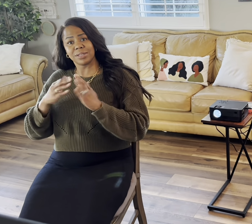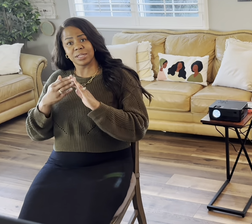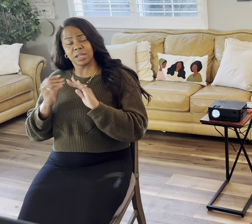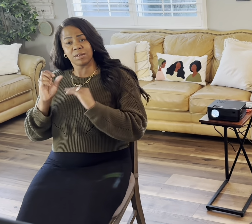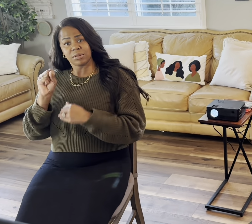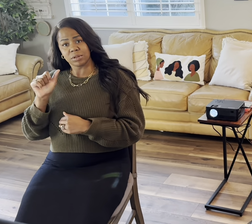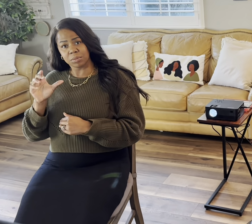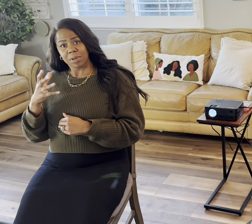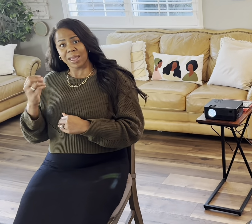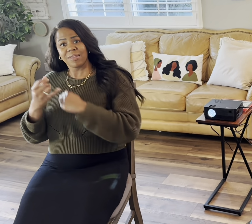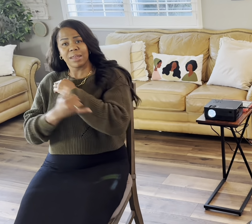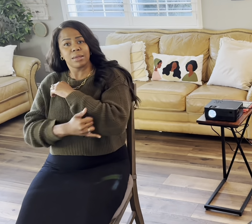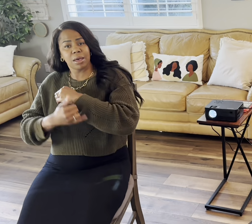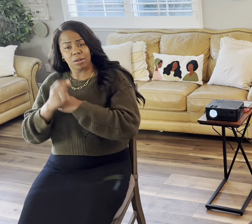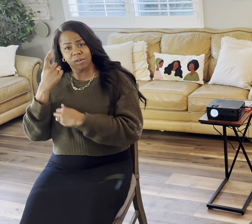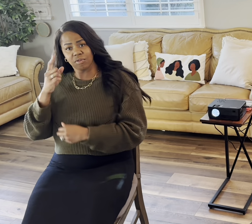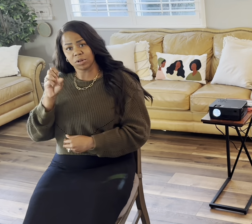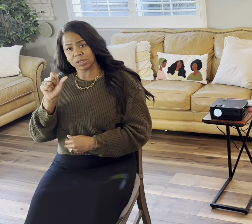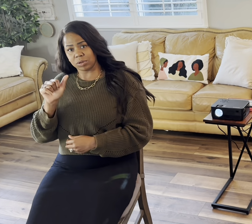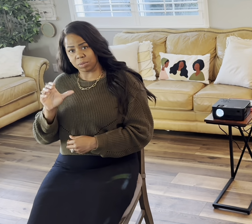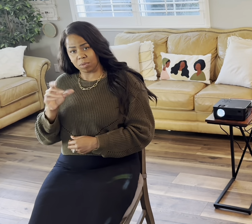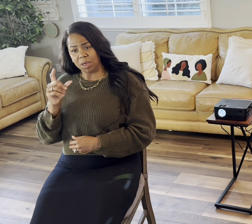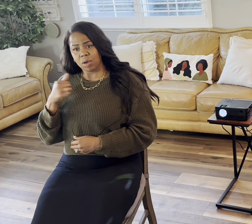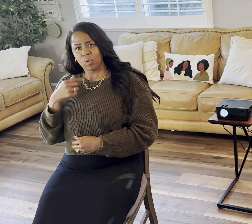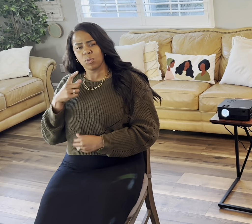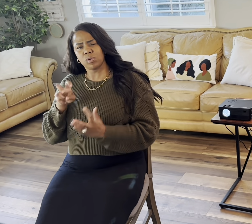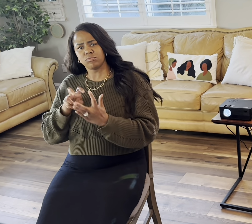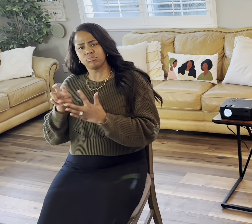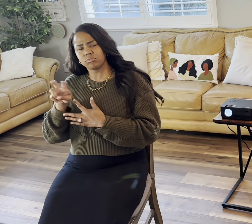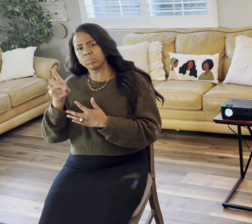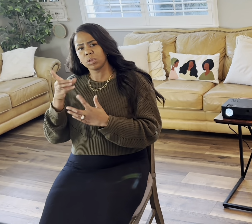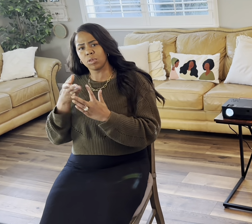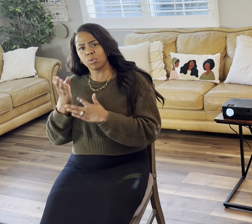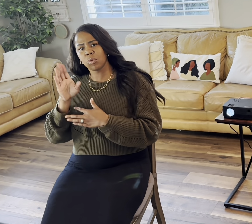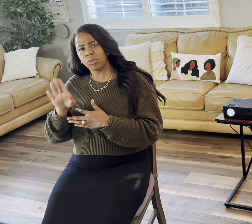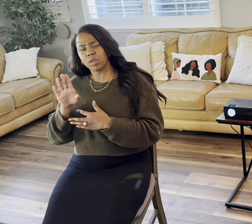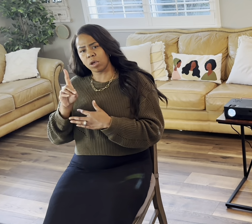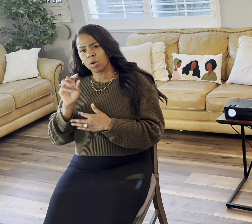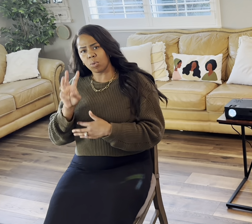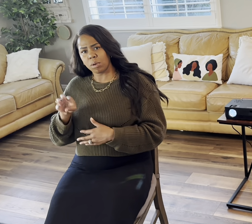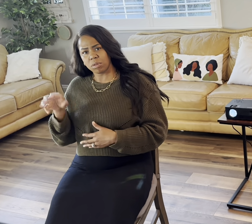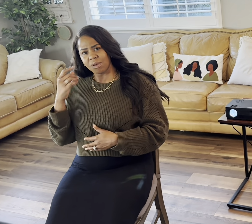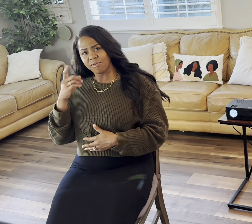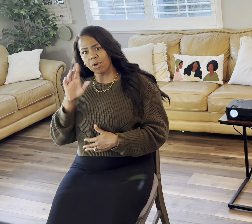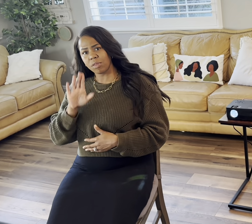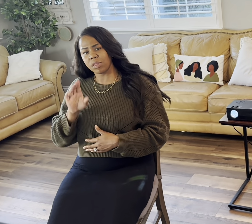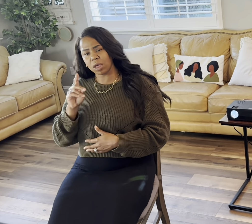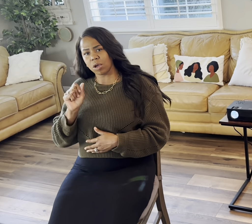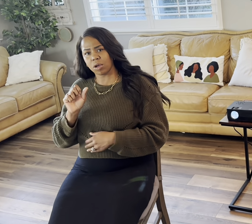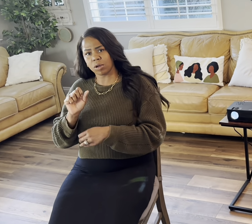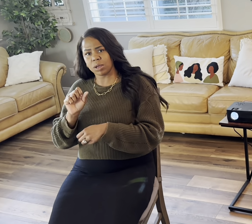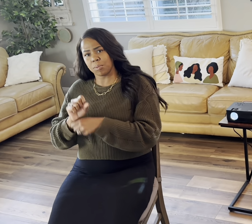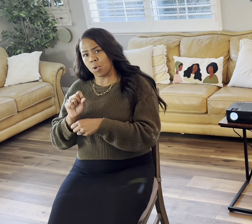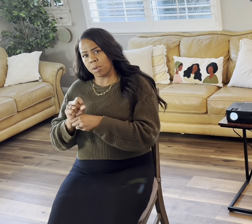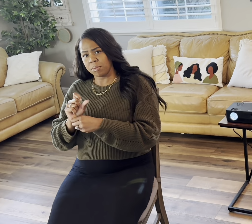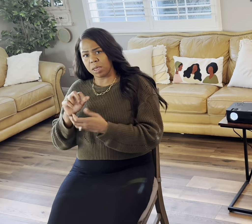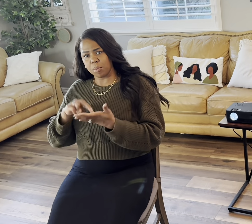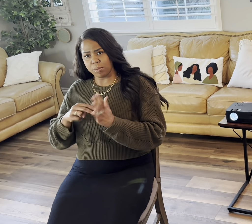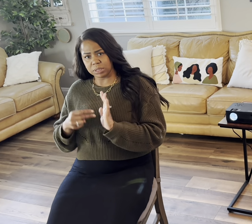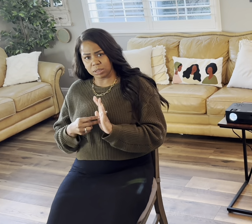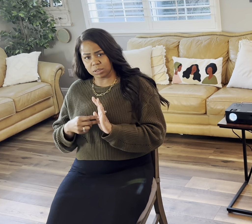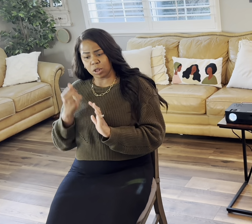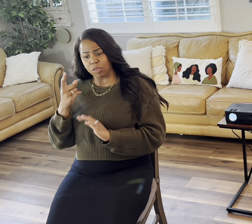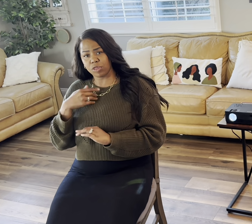Sacramento, and we're going to navigate through their website for employment purposes. The website for the